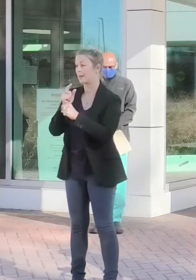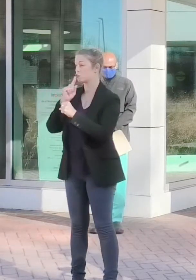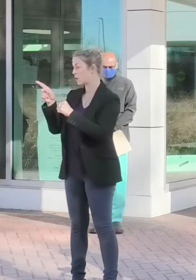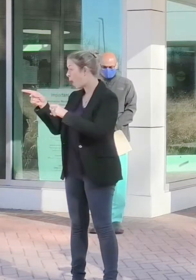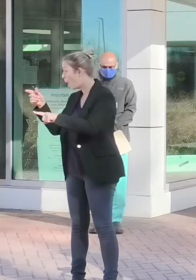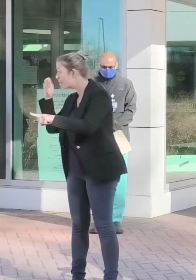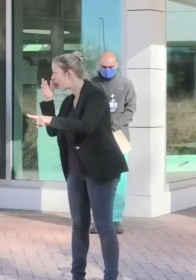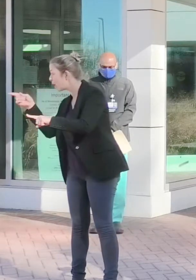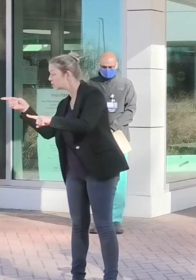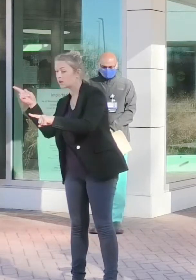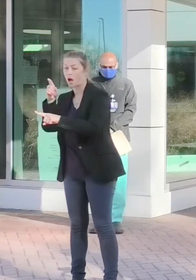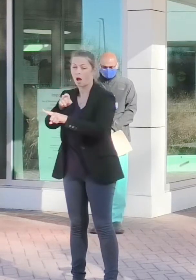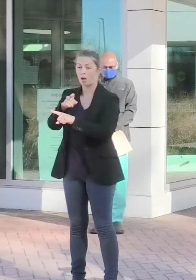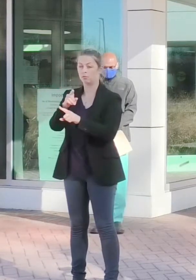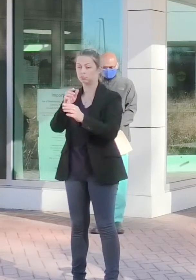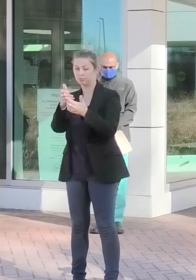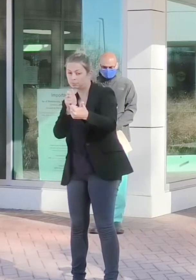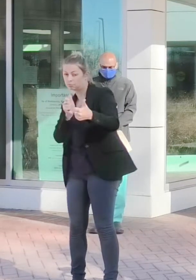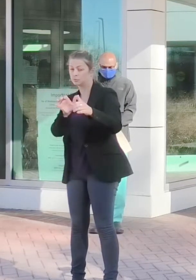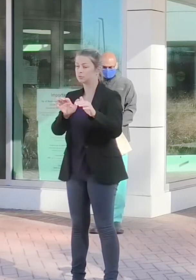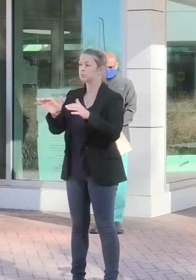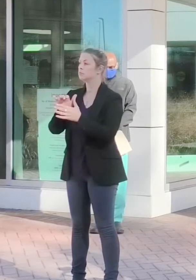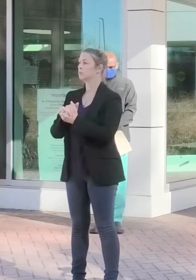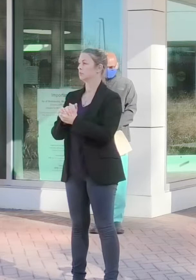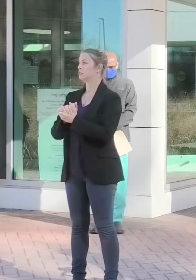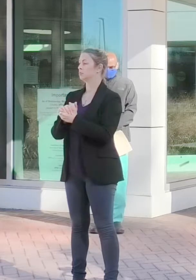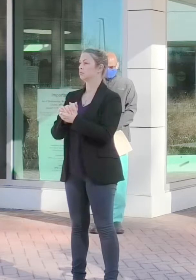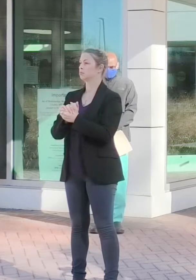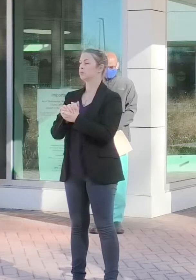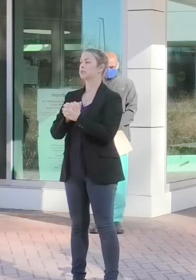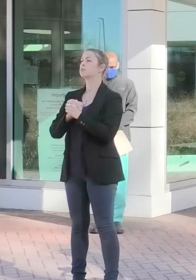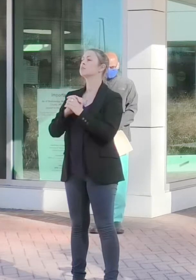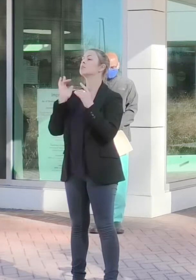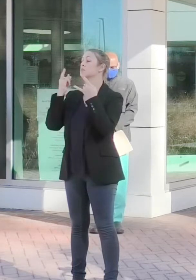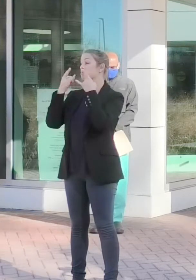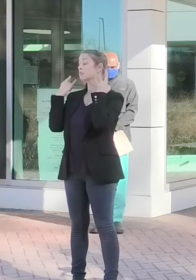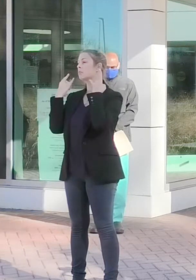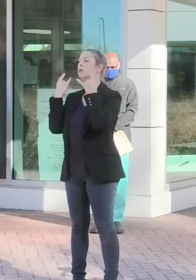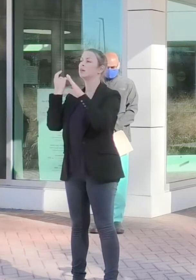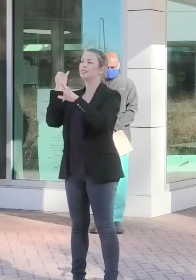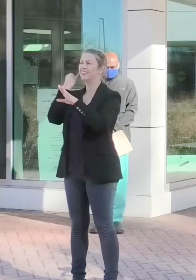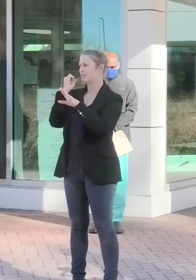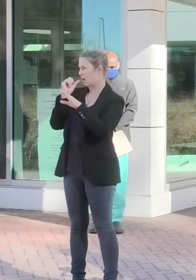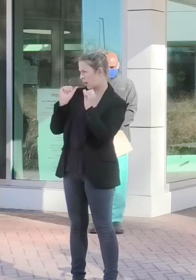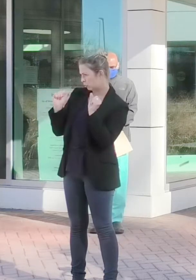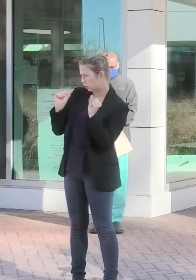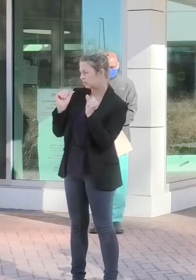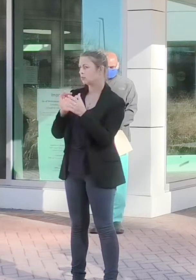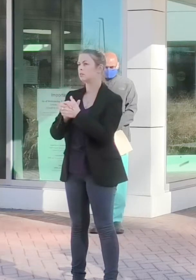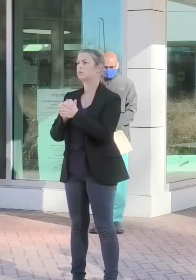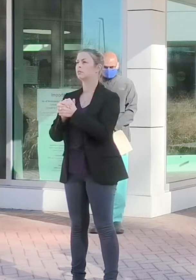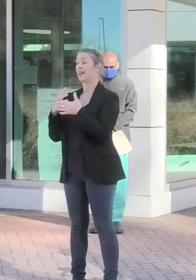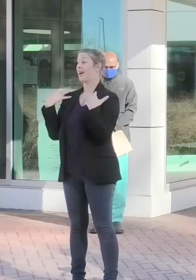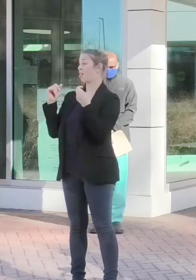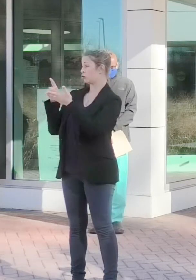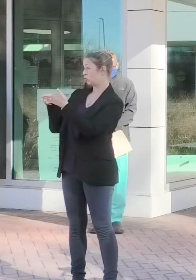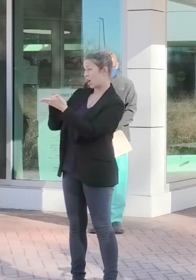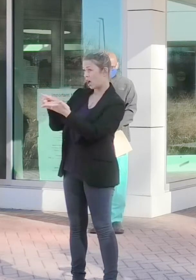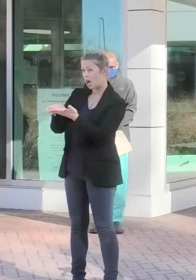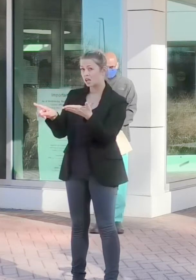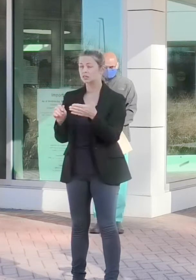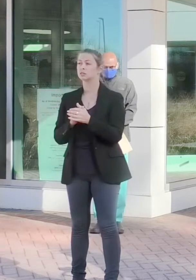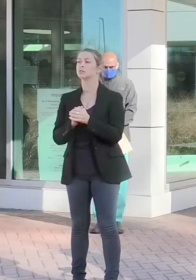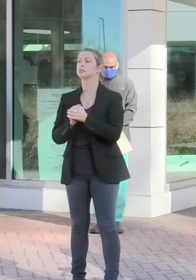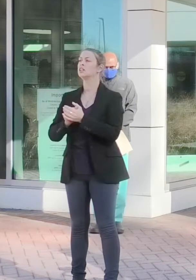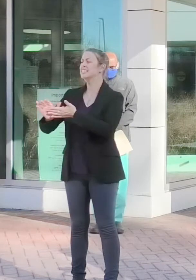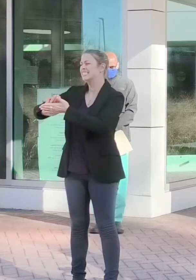are requiring face coverings while not exercising, conducting health checks, practicing rigorous cleaning